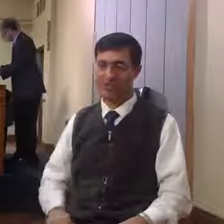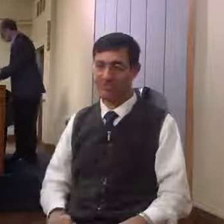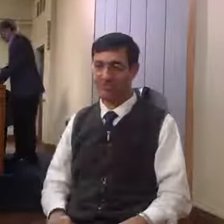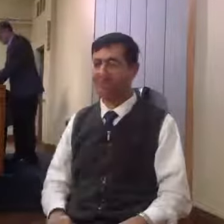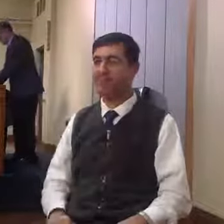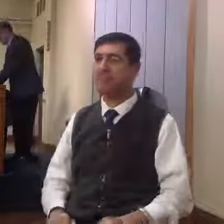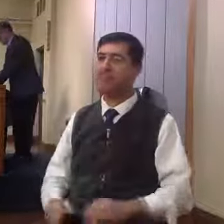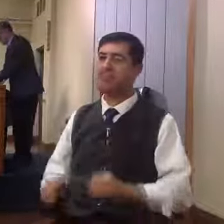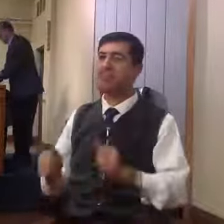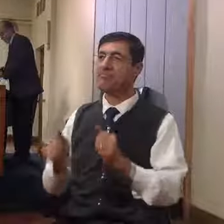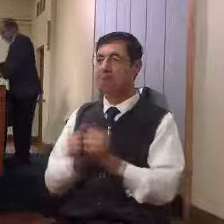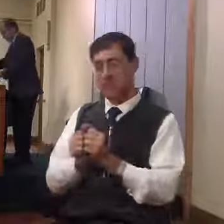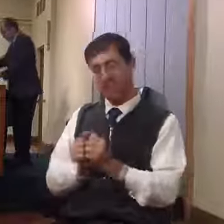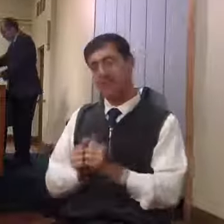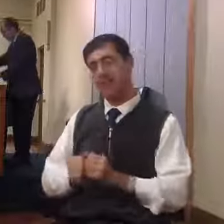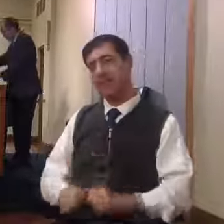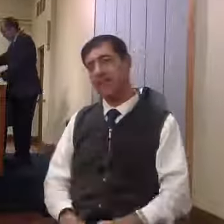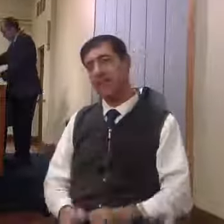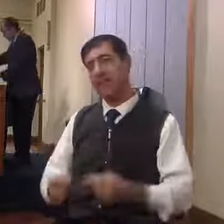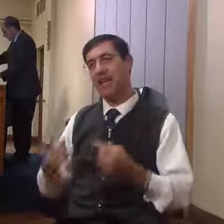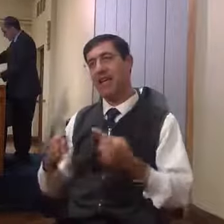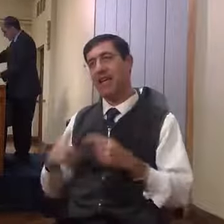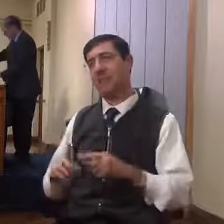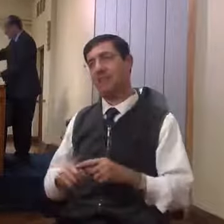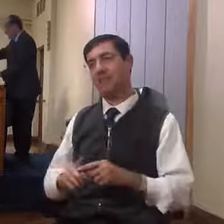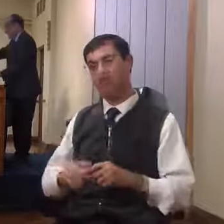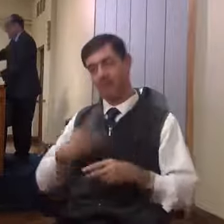together by singing hymn